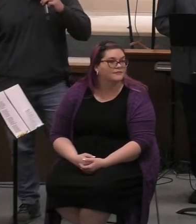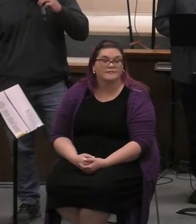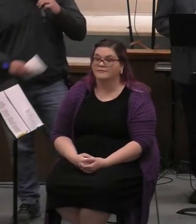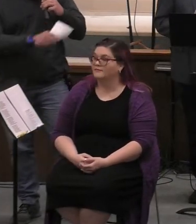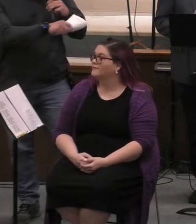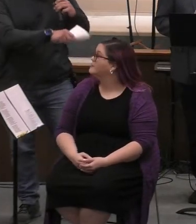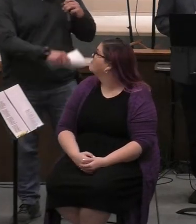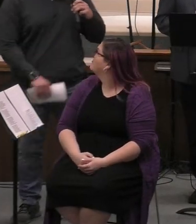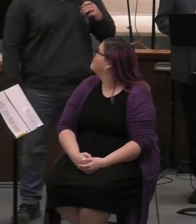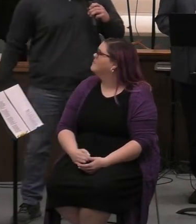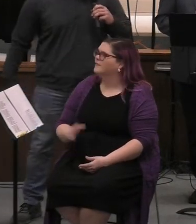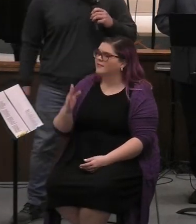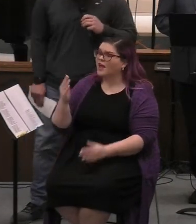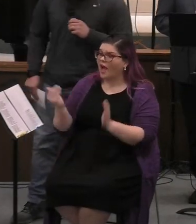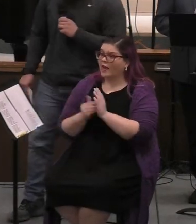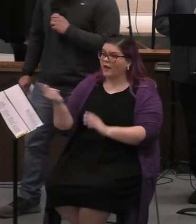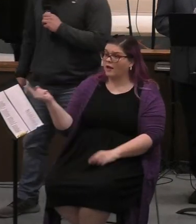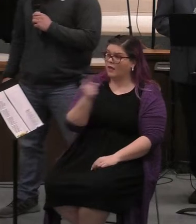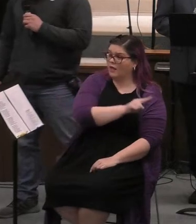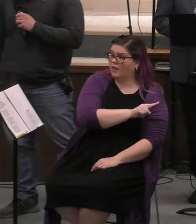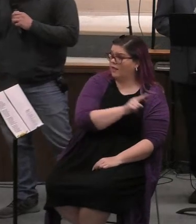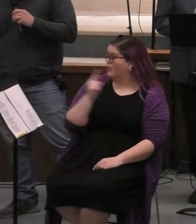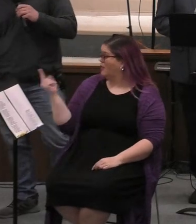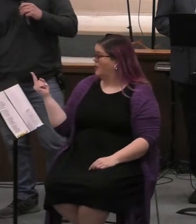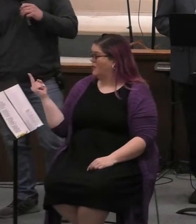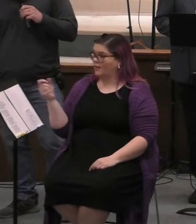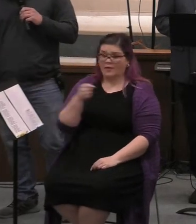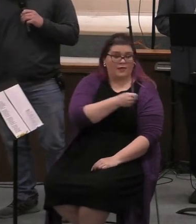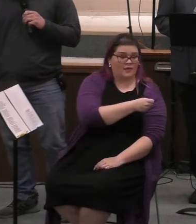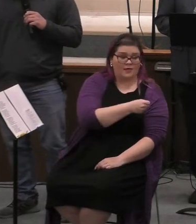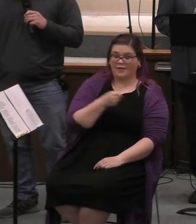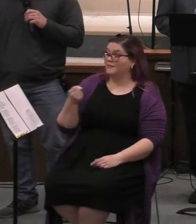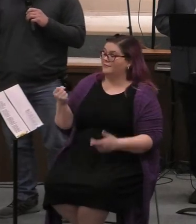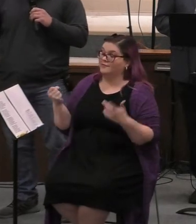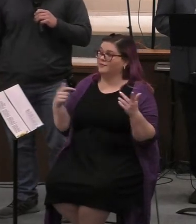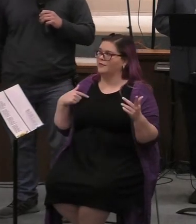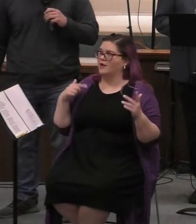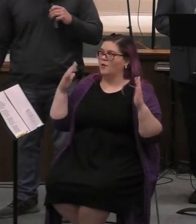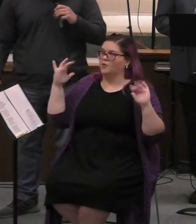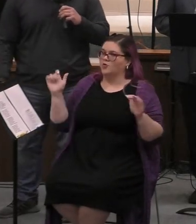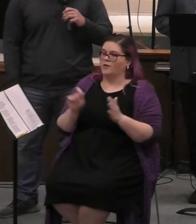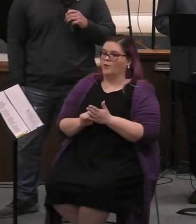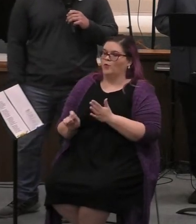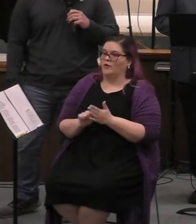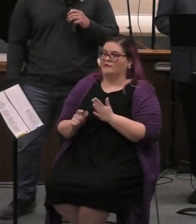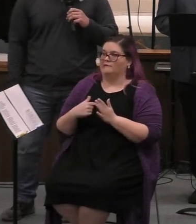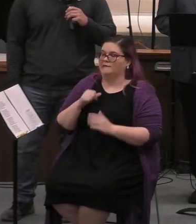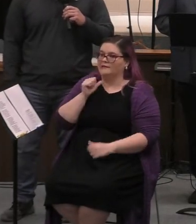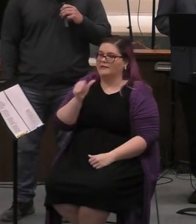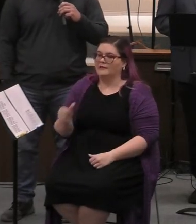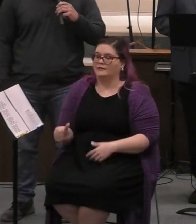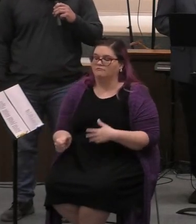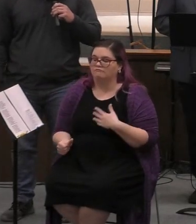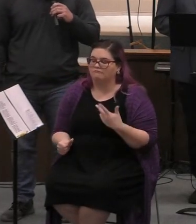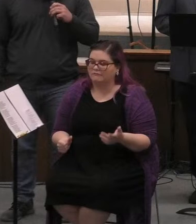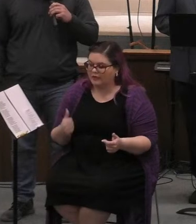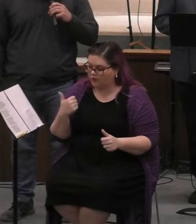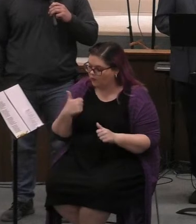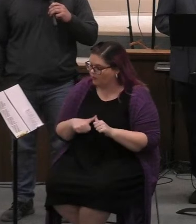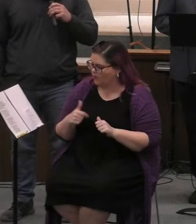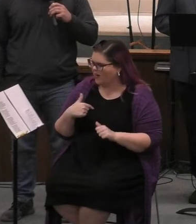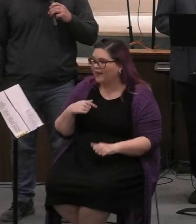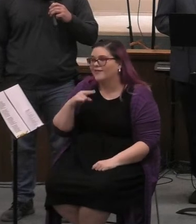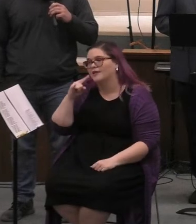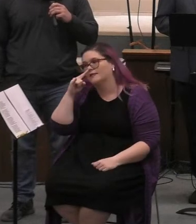Can I pass this off to you again? Or sure. No. I was hoping to have something written up. I didn't. I remembered that I